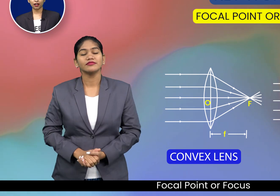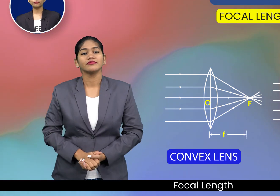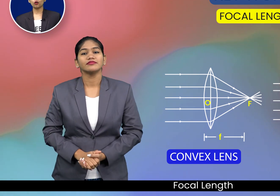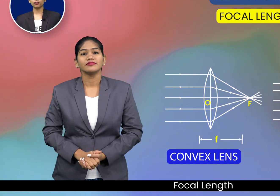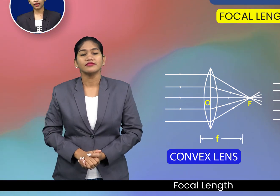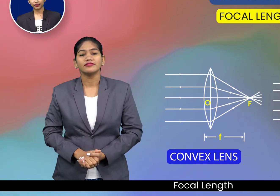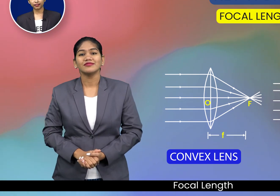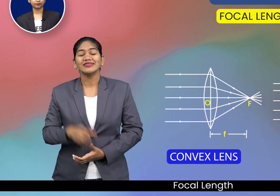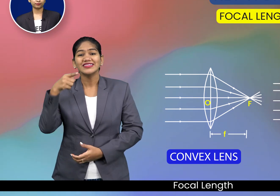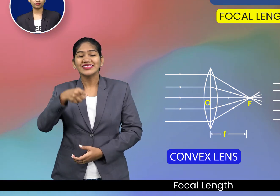focal length,